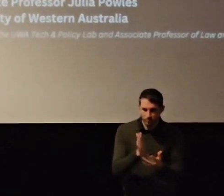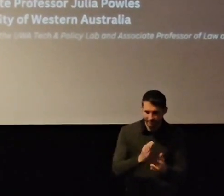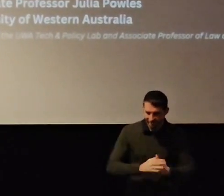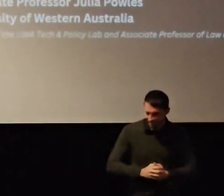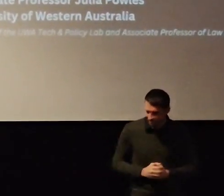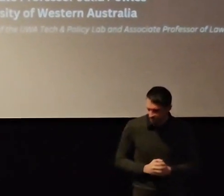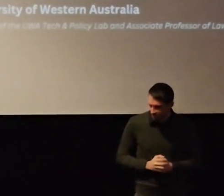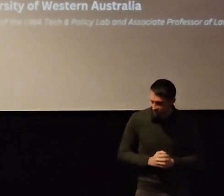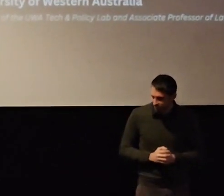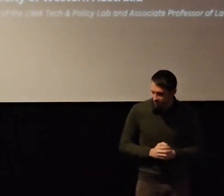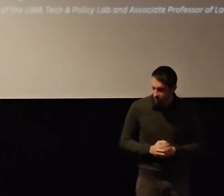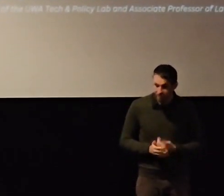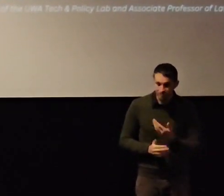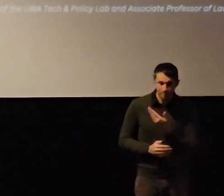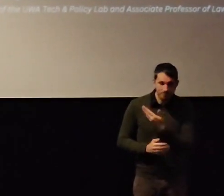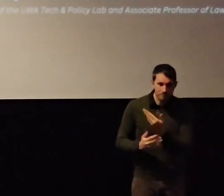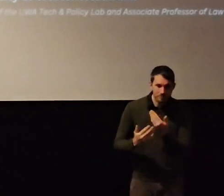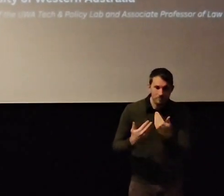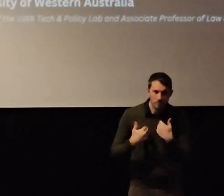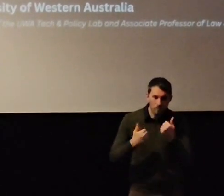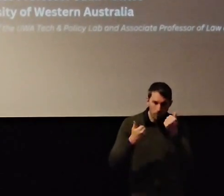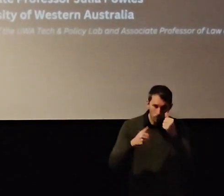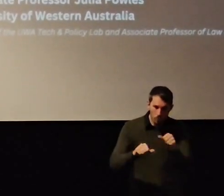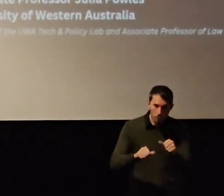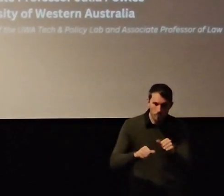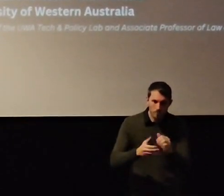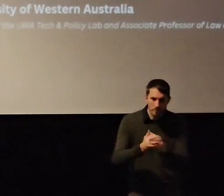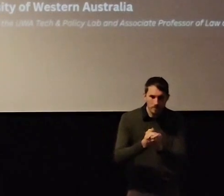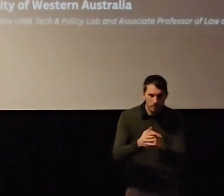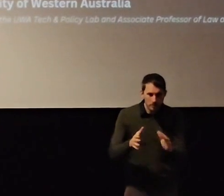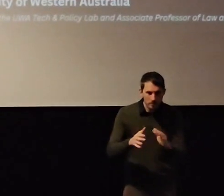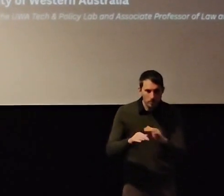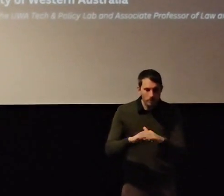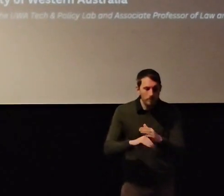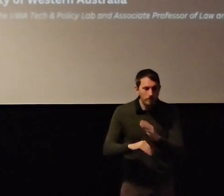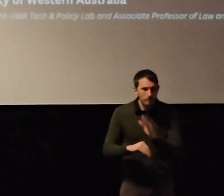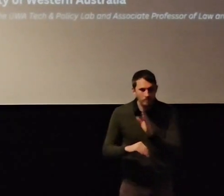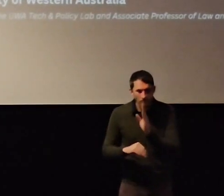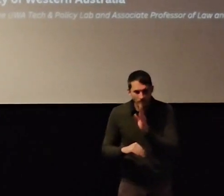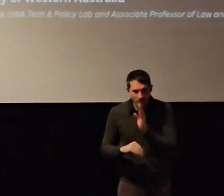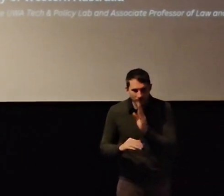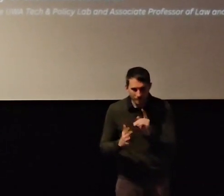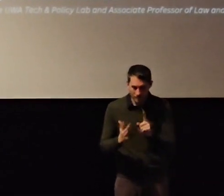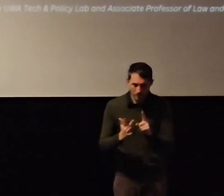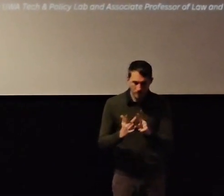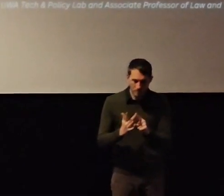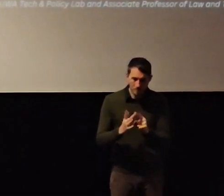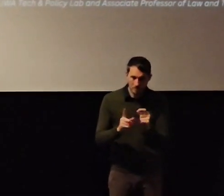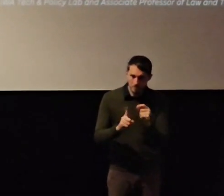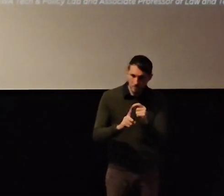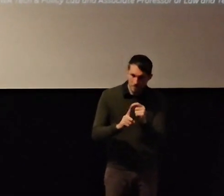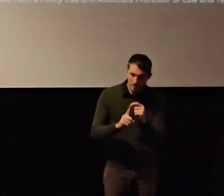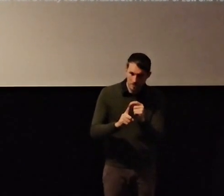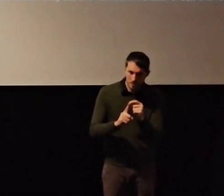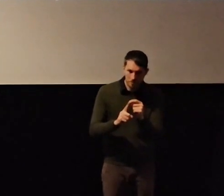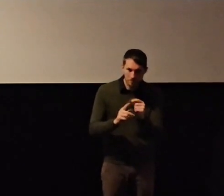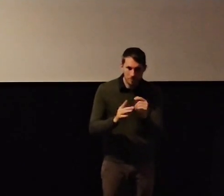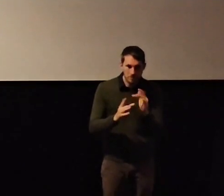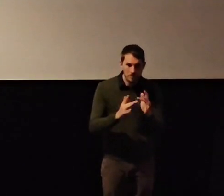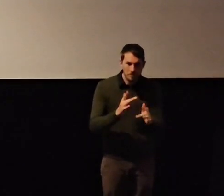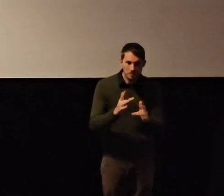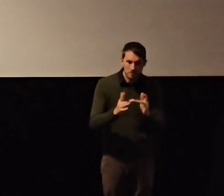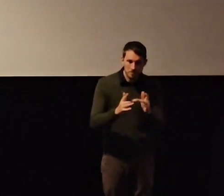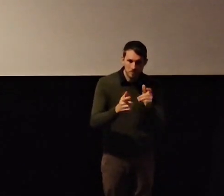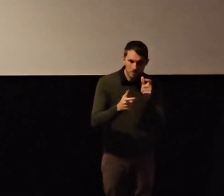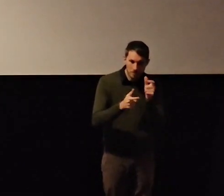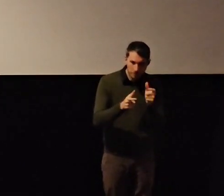is well known internationally for her expertise in areas of privacy, intellectual property, internet governance,